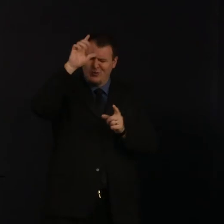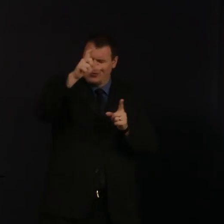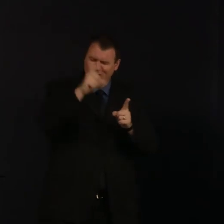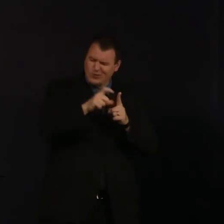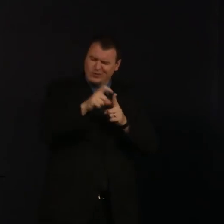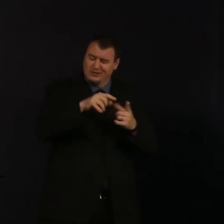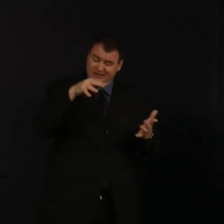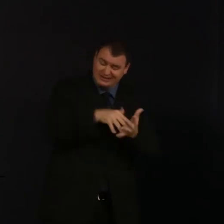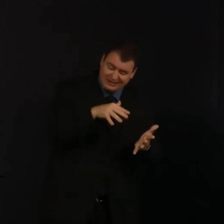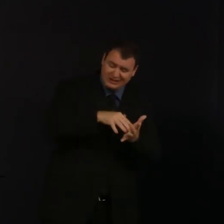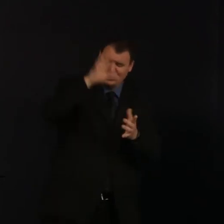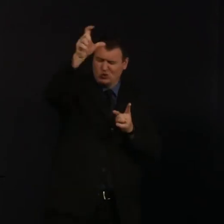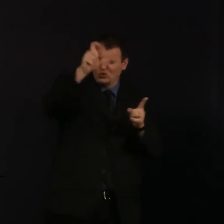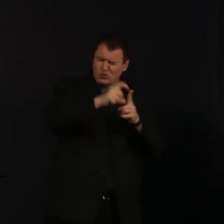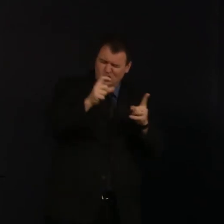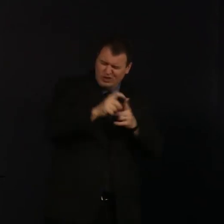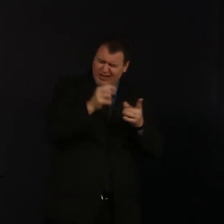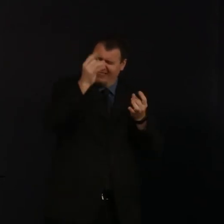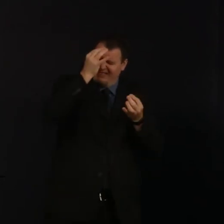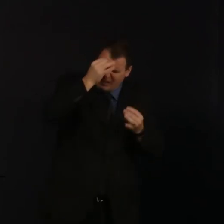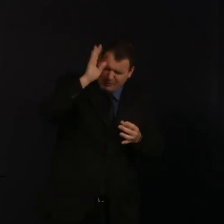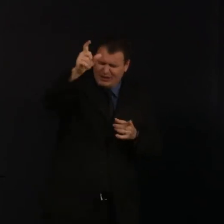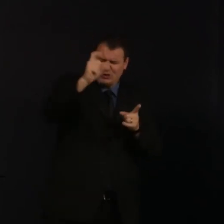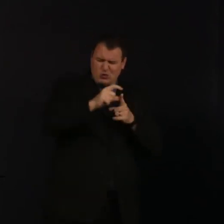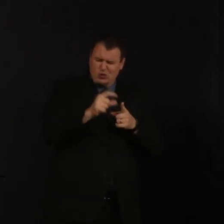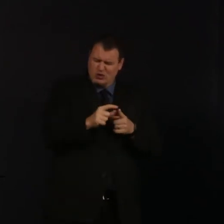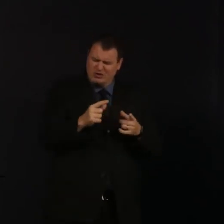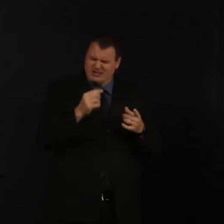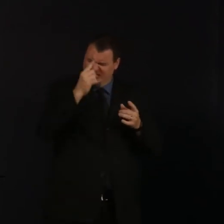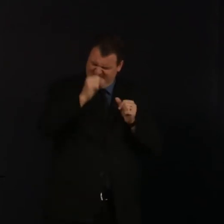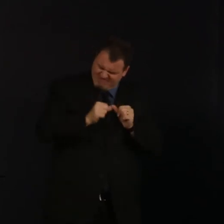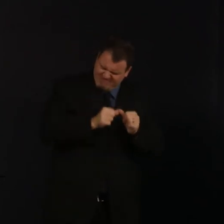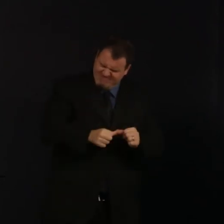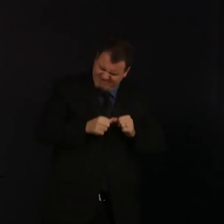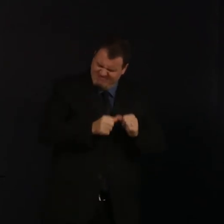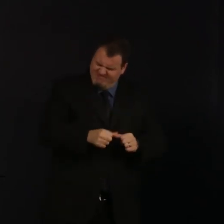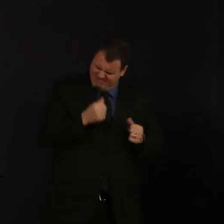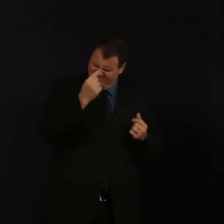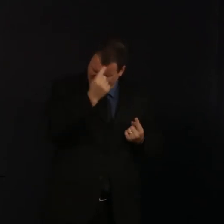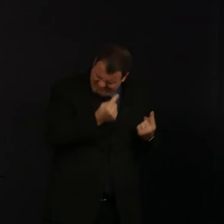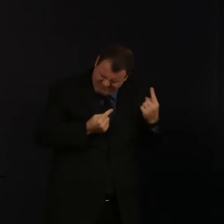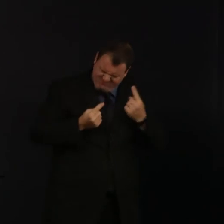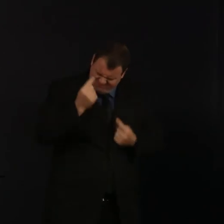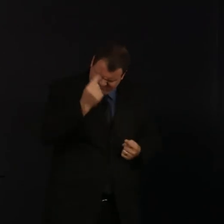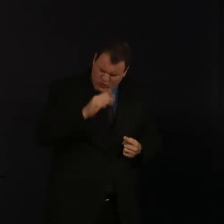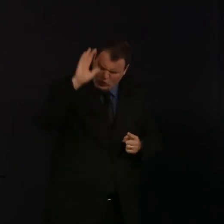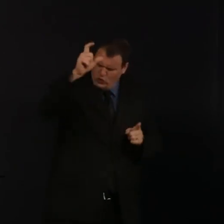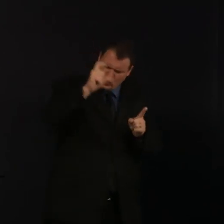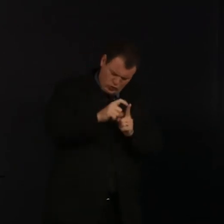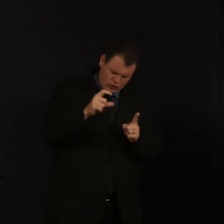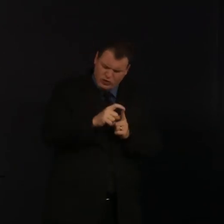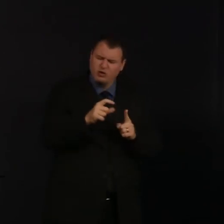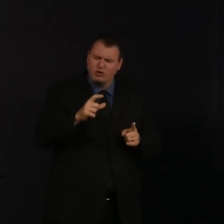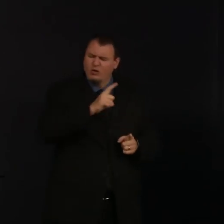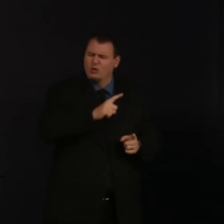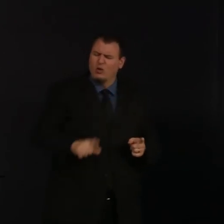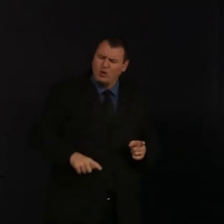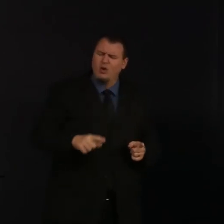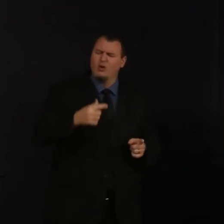to preach your word, to talk about your word, to study your word, to think about your word, to continue to meditate on